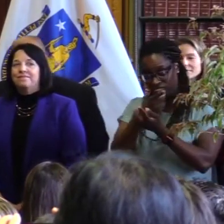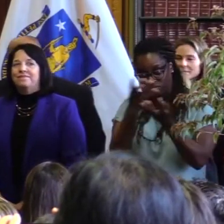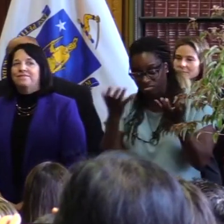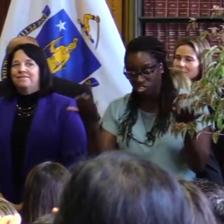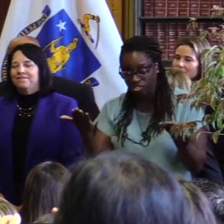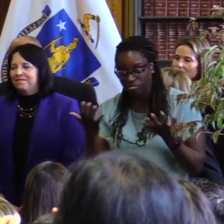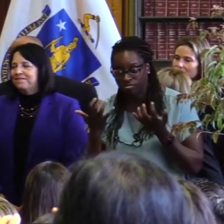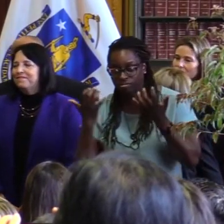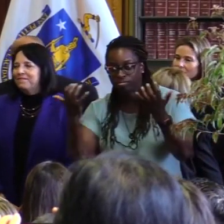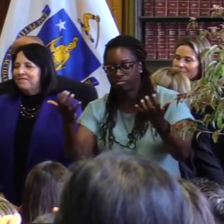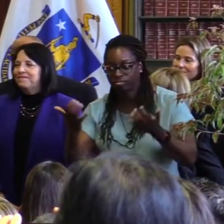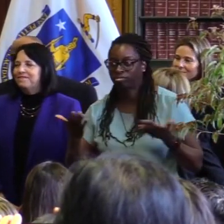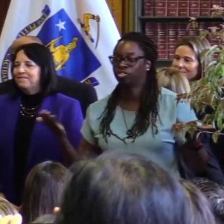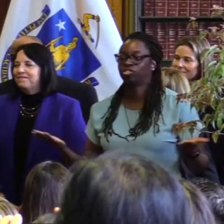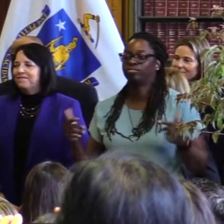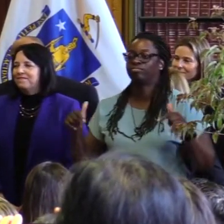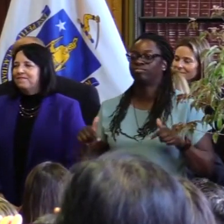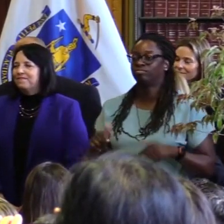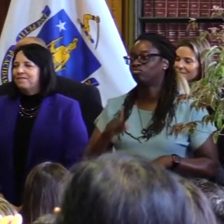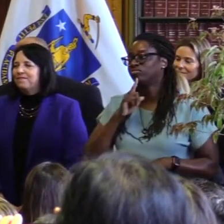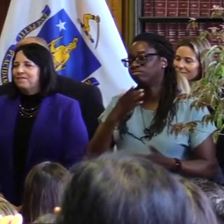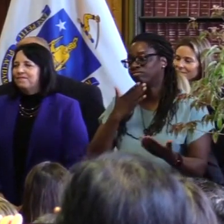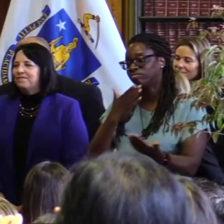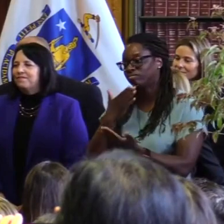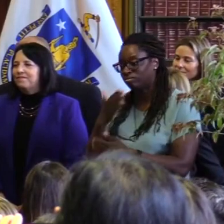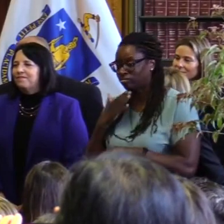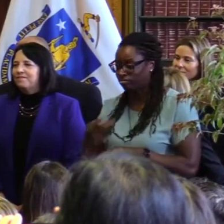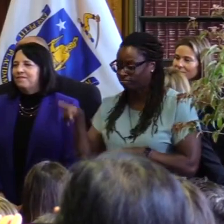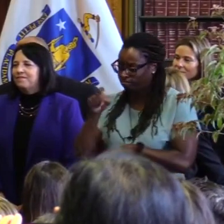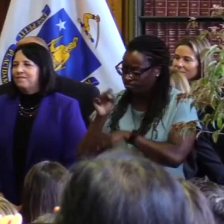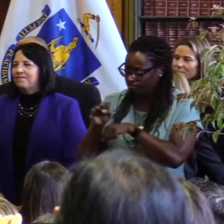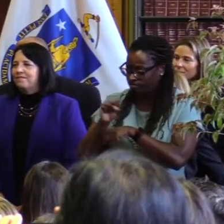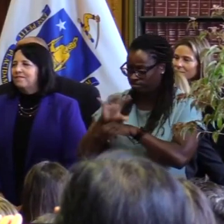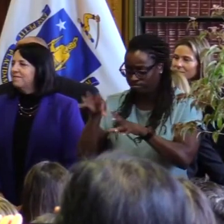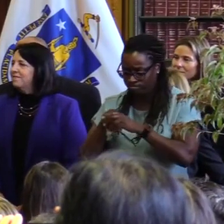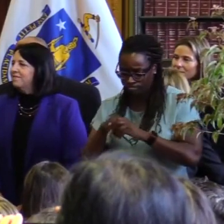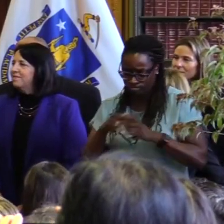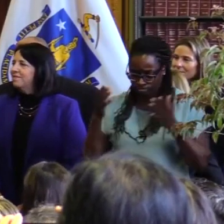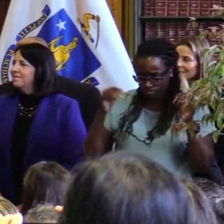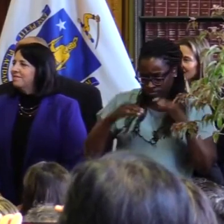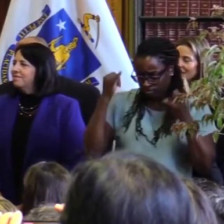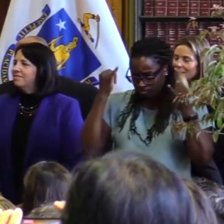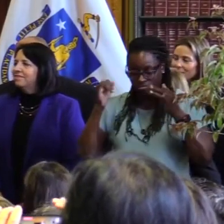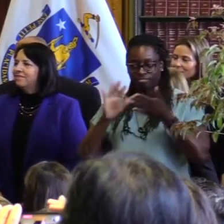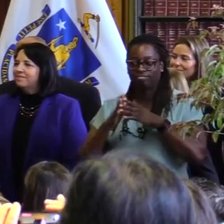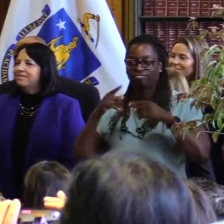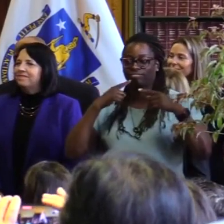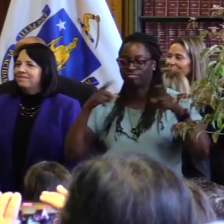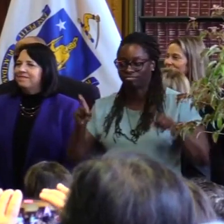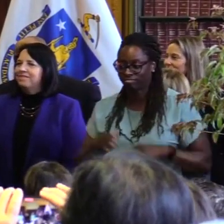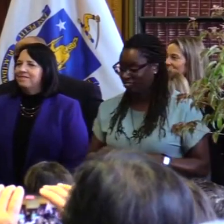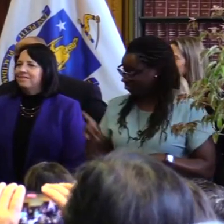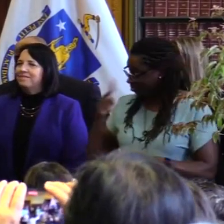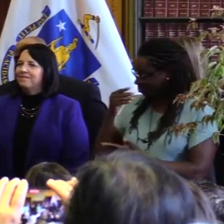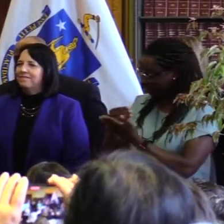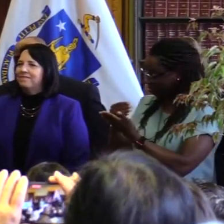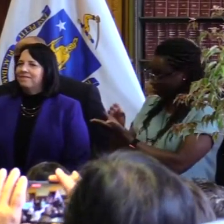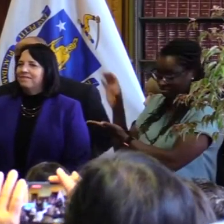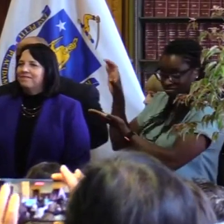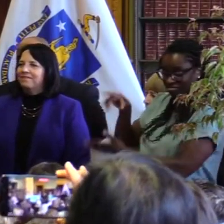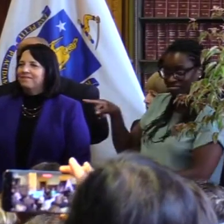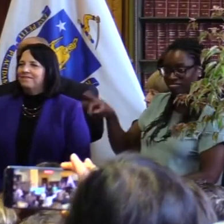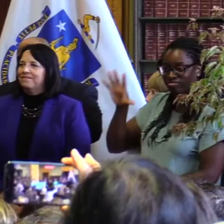I want to thank everybody for working so hard to make this a reality. It's a big deal. That's why that check is written out. It truly is for the people